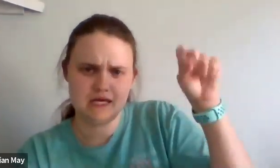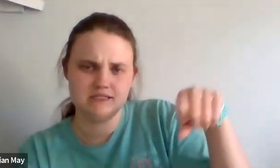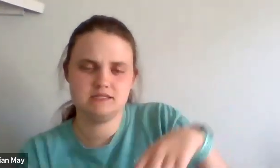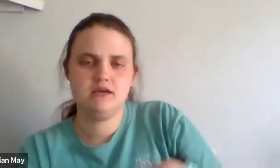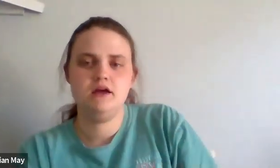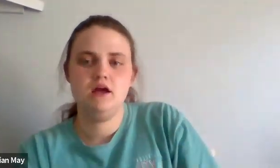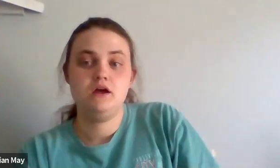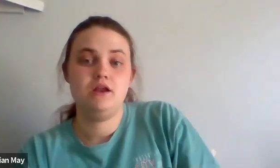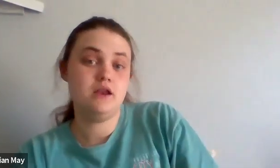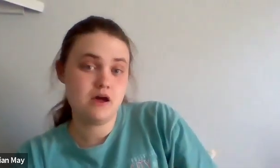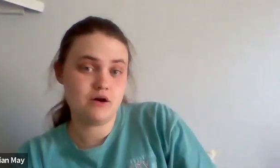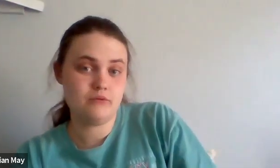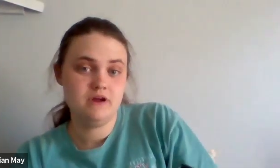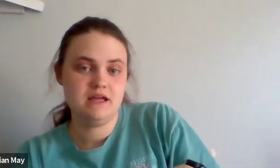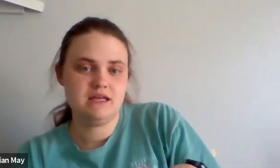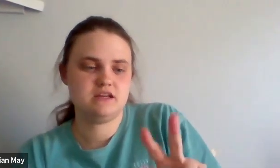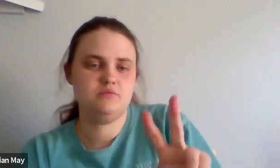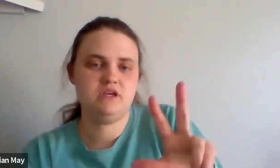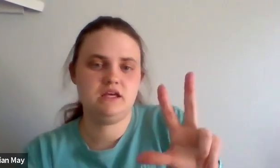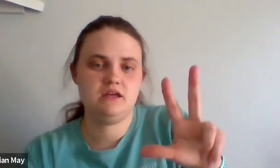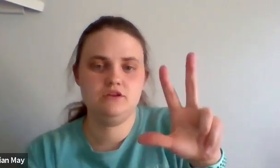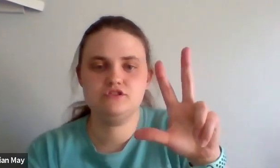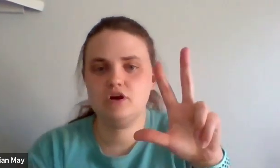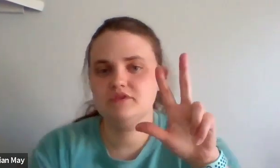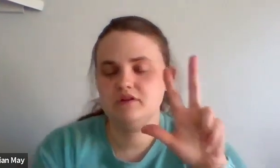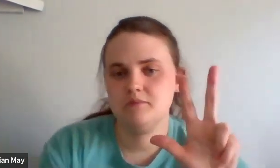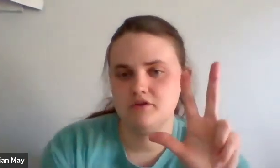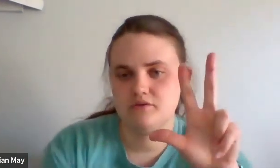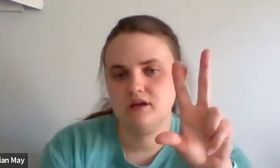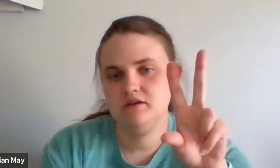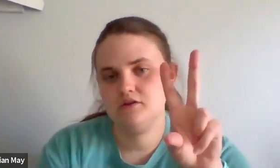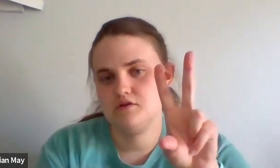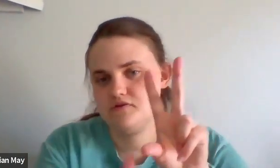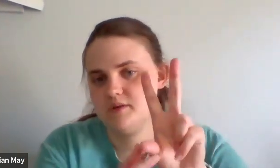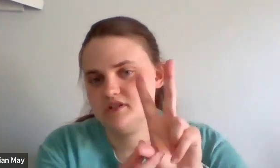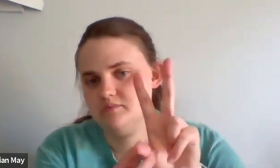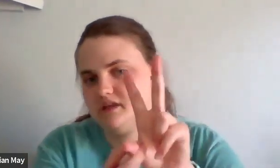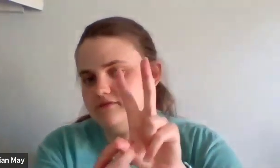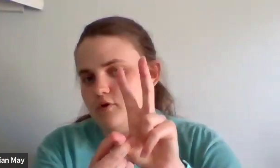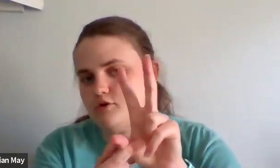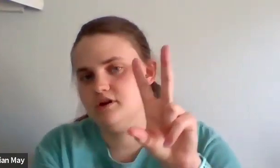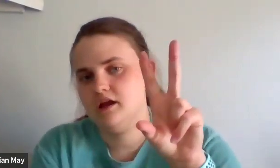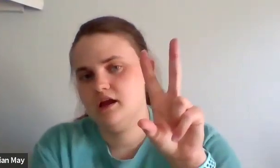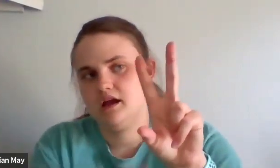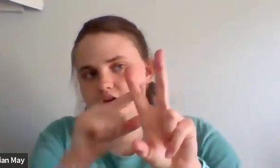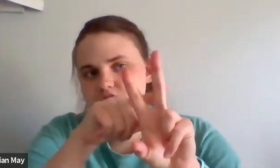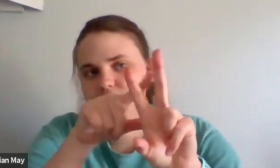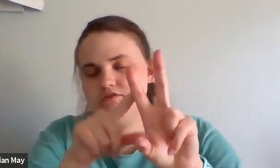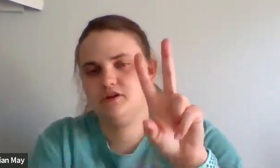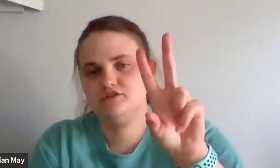yes. No is going to be, you'll start with the number 3. Your thumb's going to be forward and your 2 fingers are